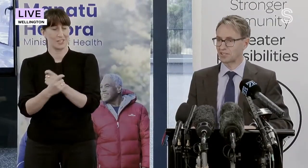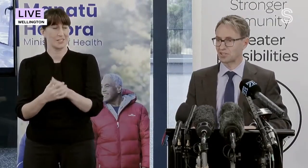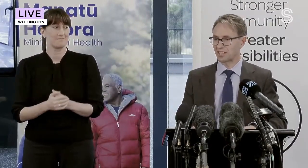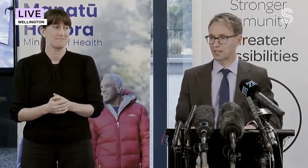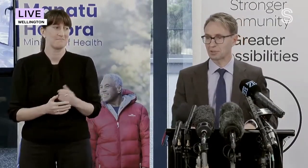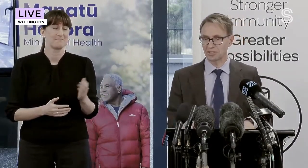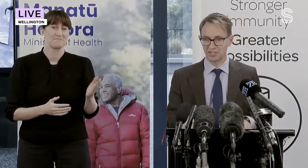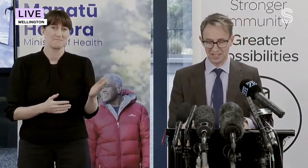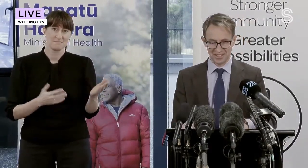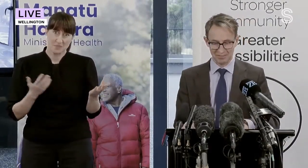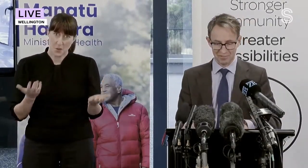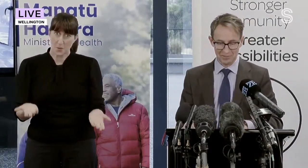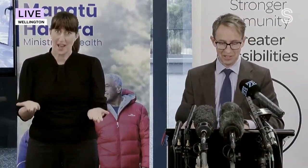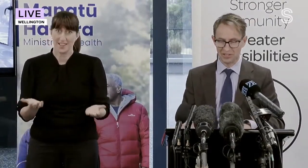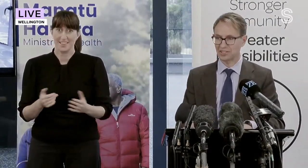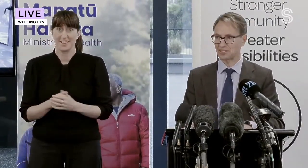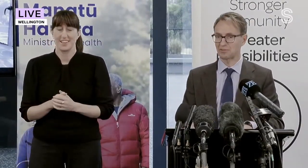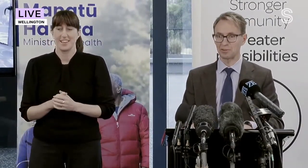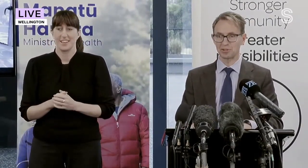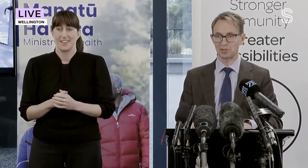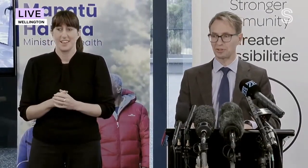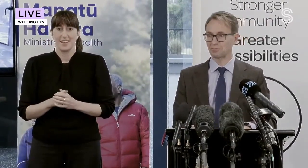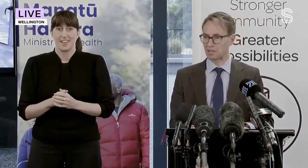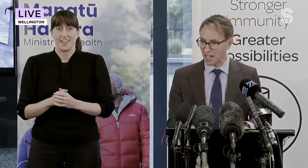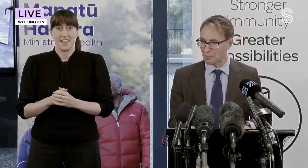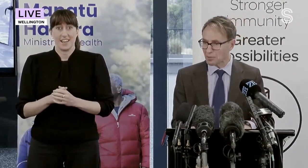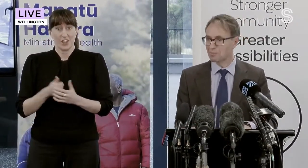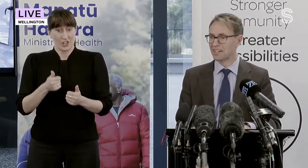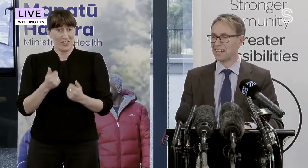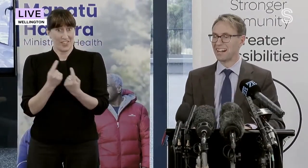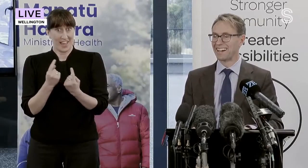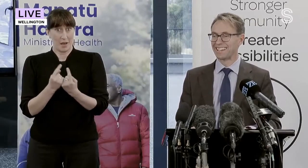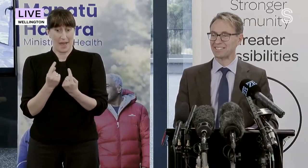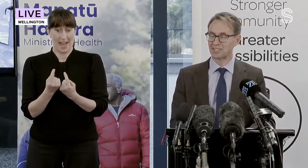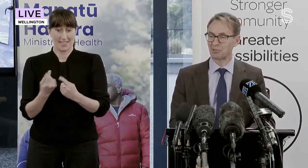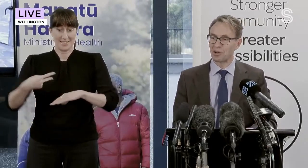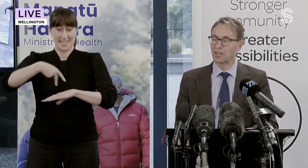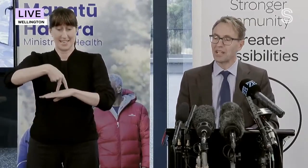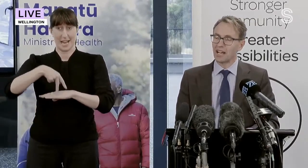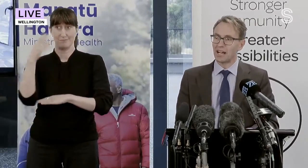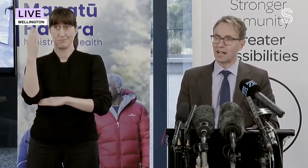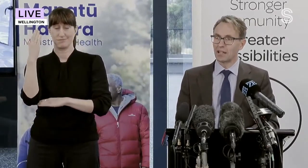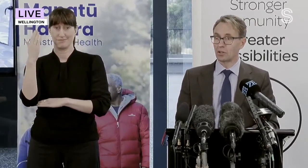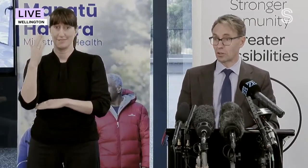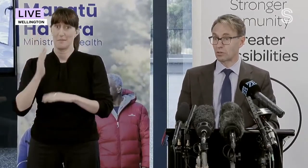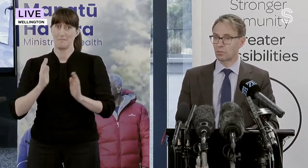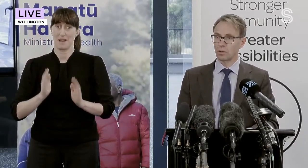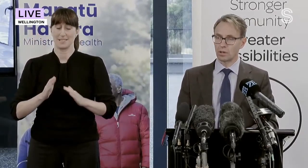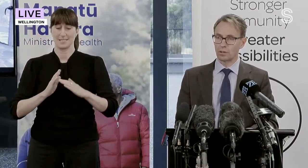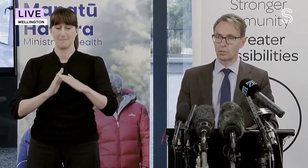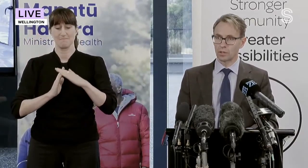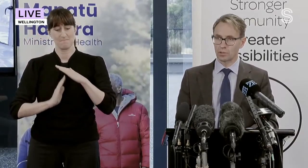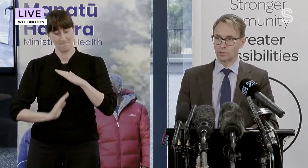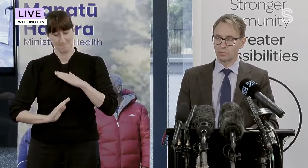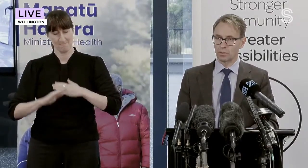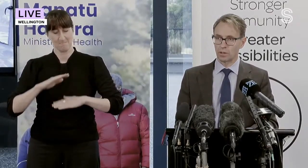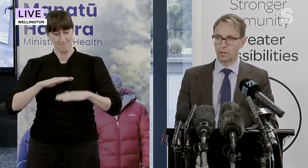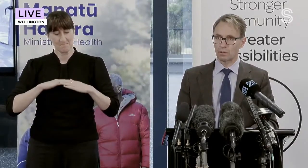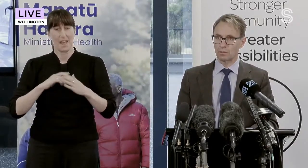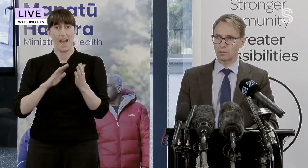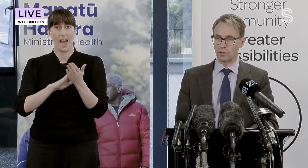daily stand-ups is that one is forced to sort of be humble in this role. Look, what I